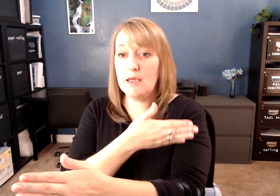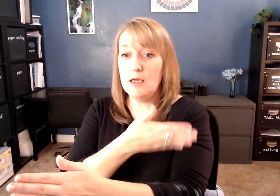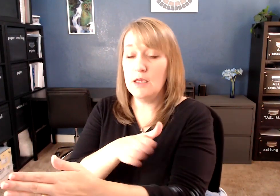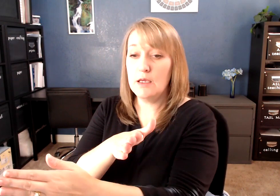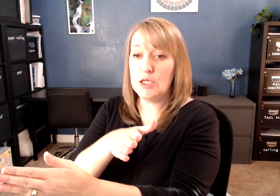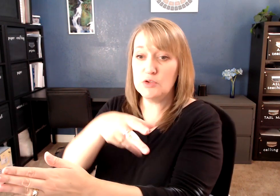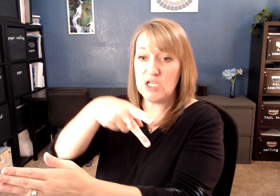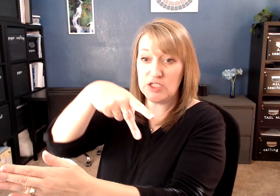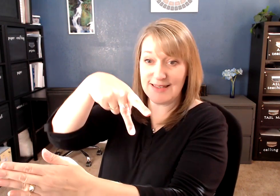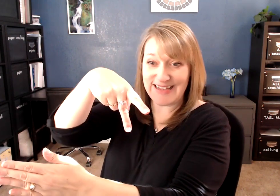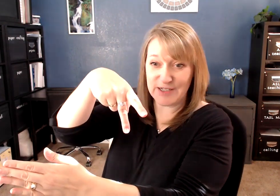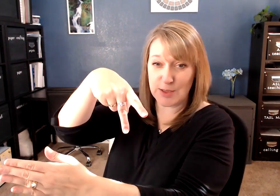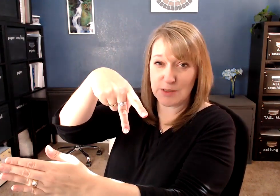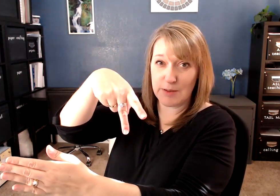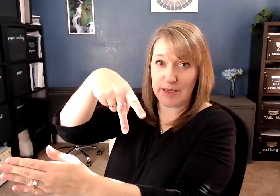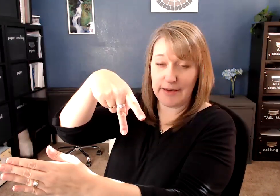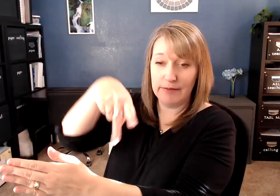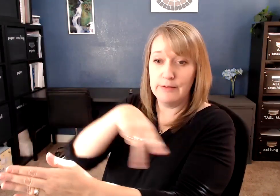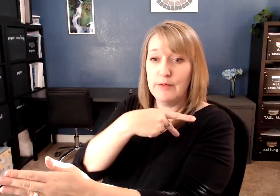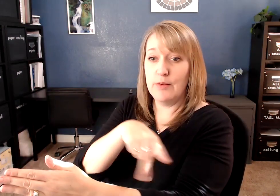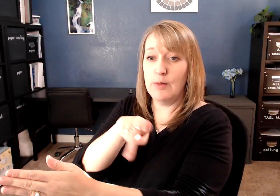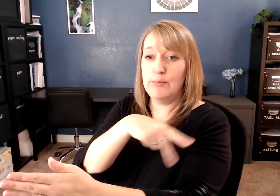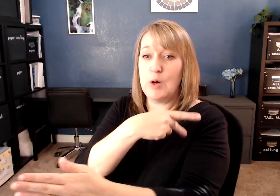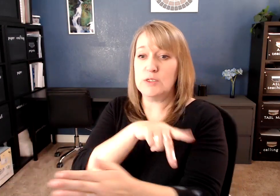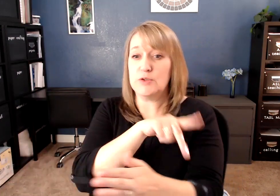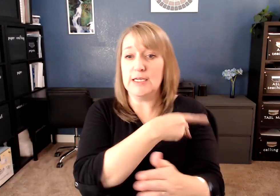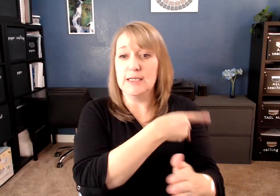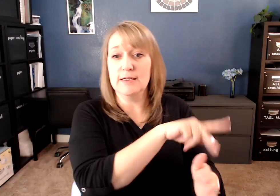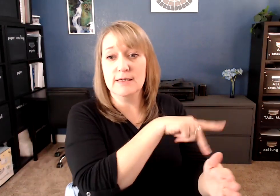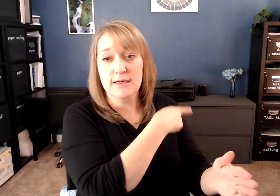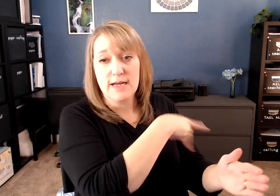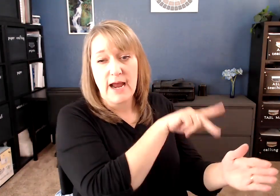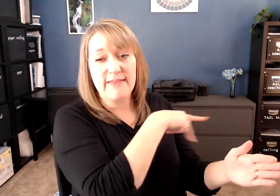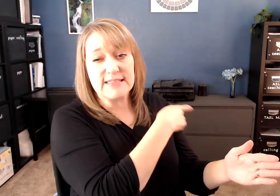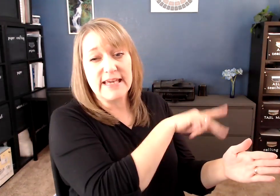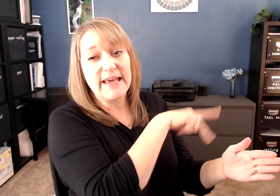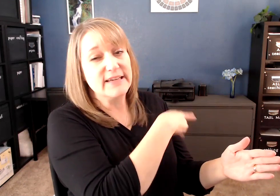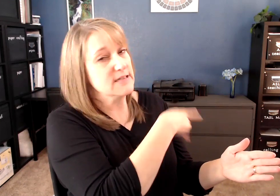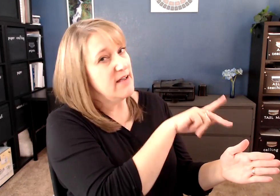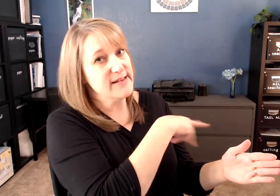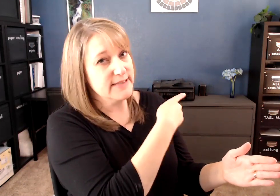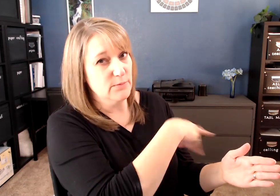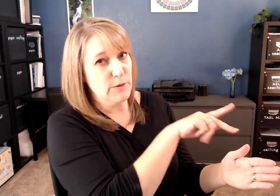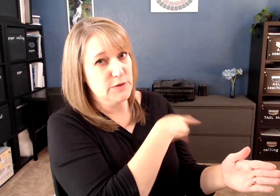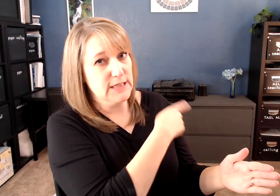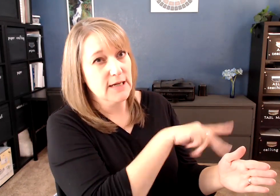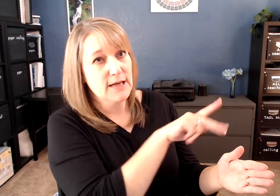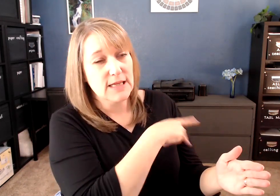only you change this hand shape to be a P, poetry. And this again is not ASL poetry.